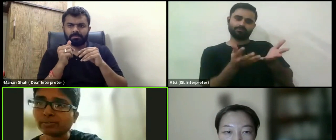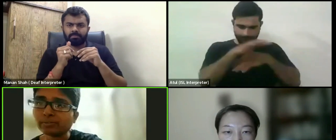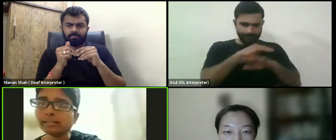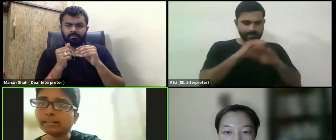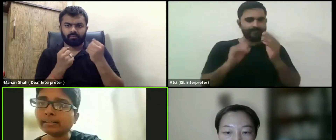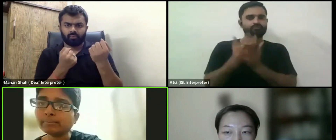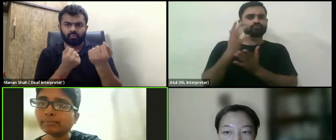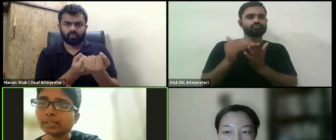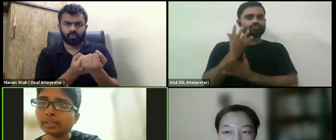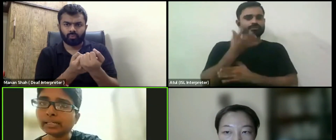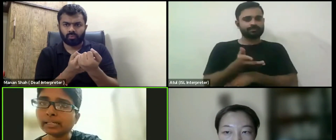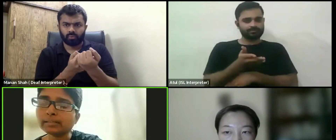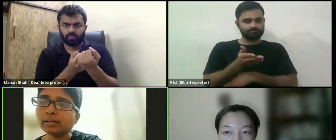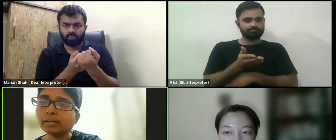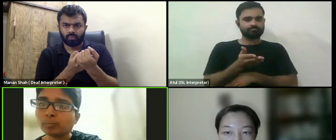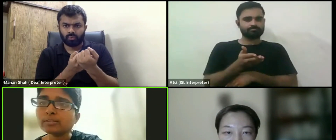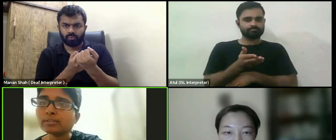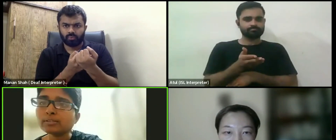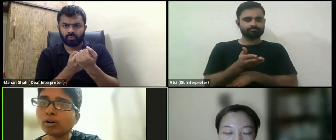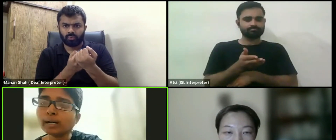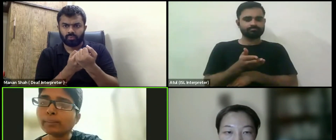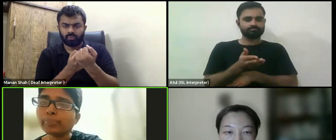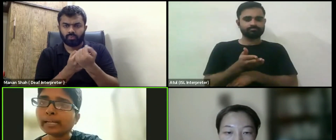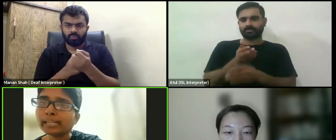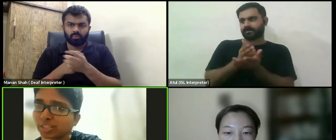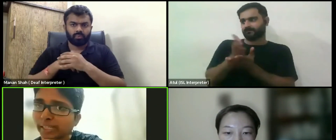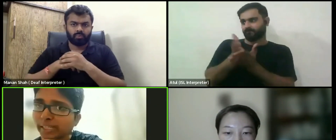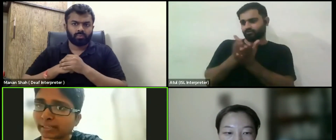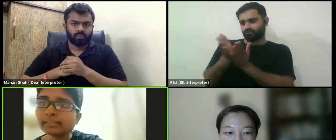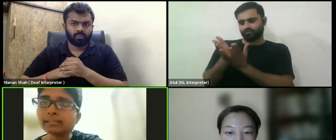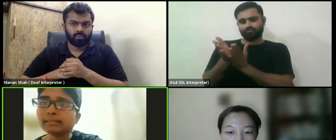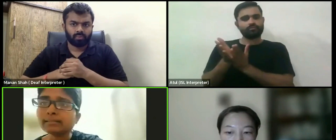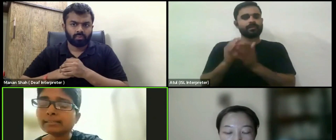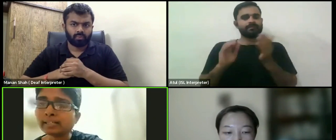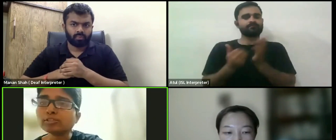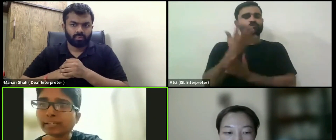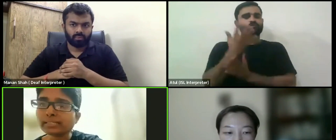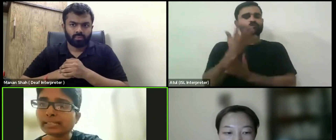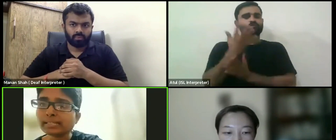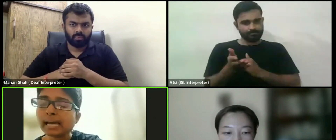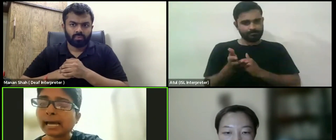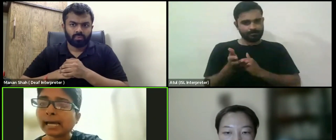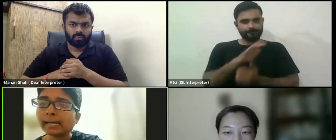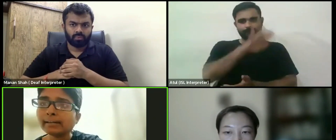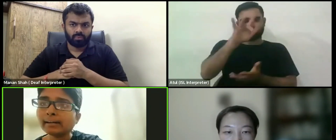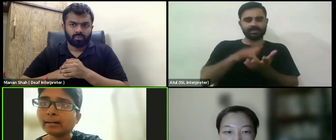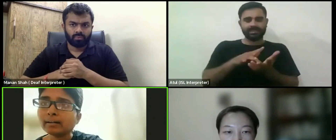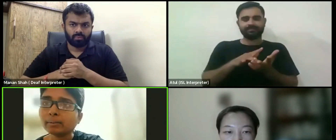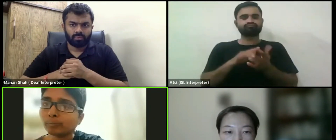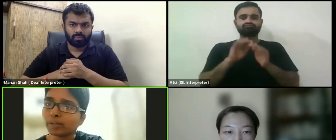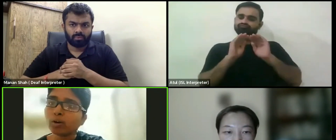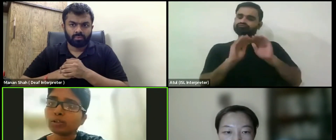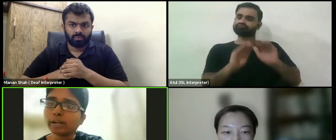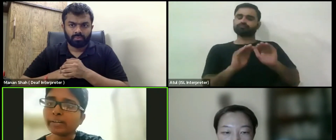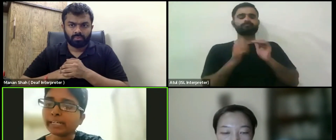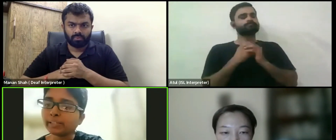in the ways of initiating centers of excellence, and